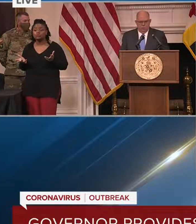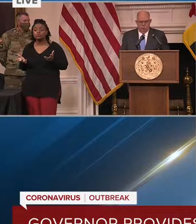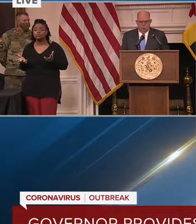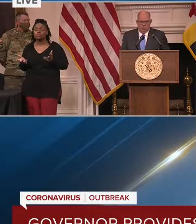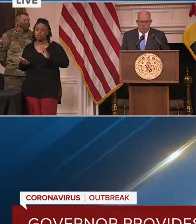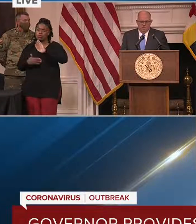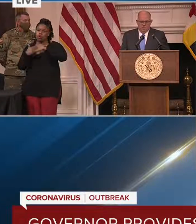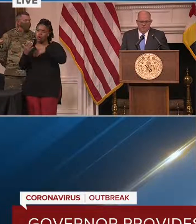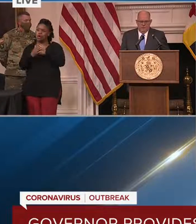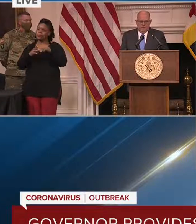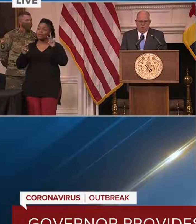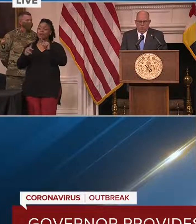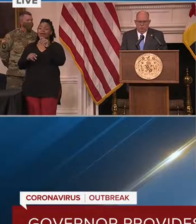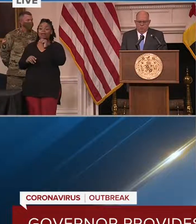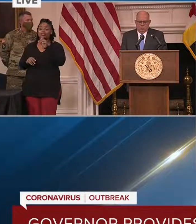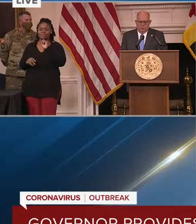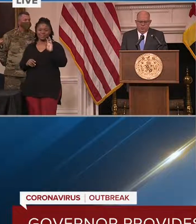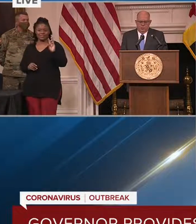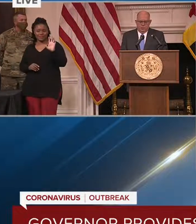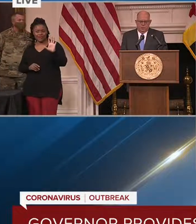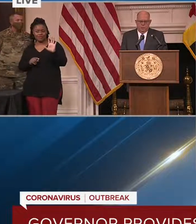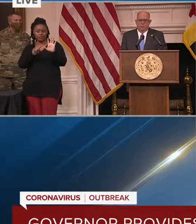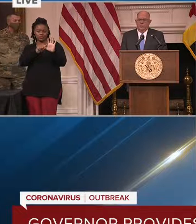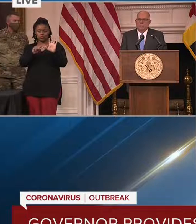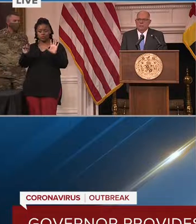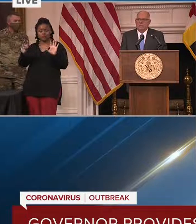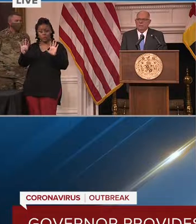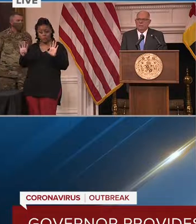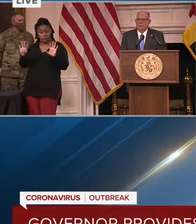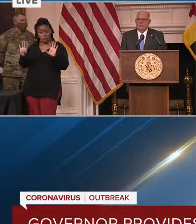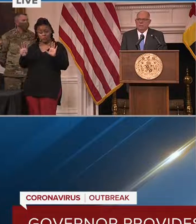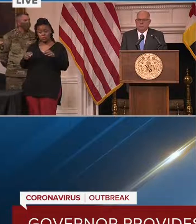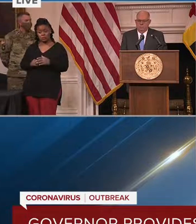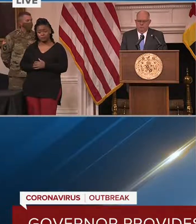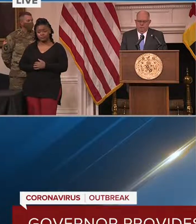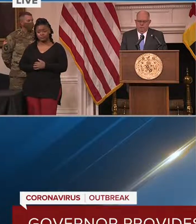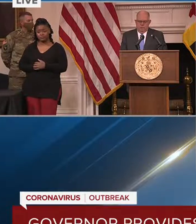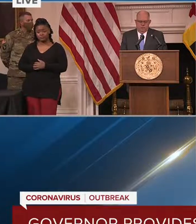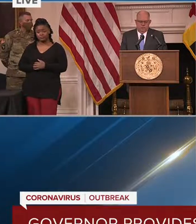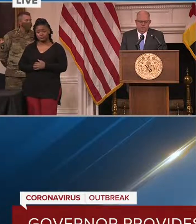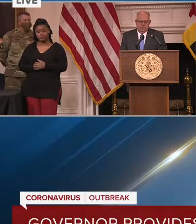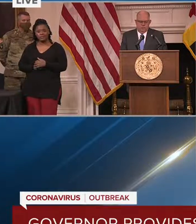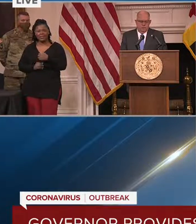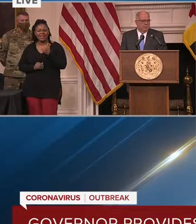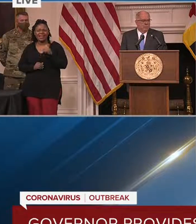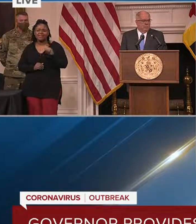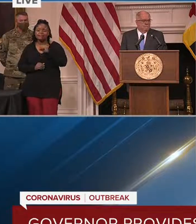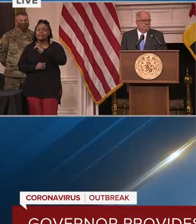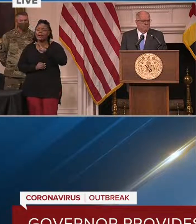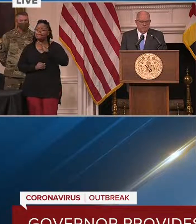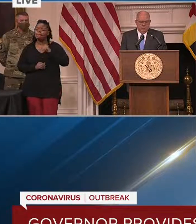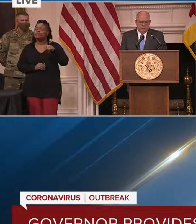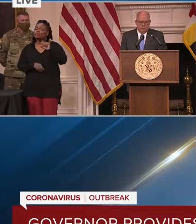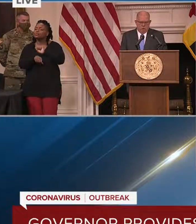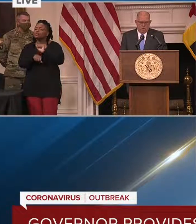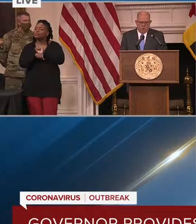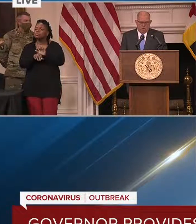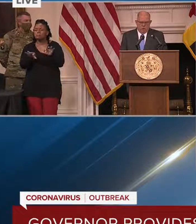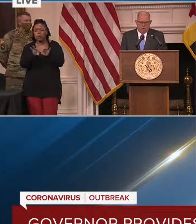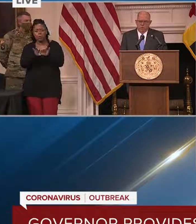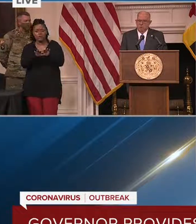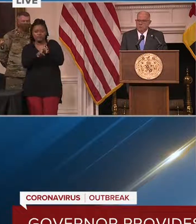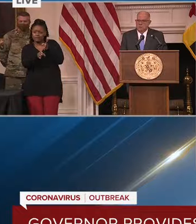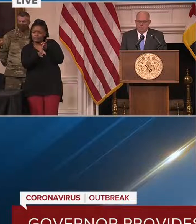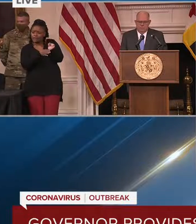to 74 and workers in additional critical sectors, including